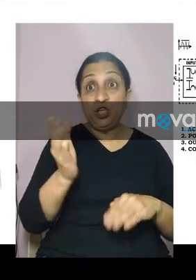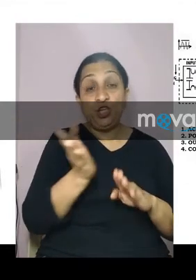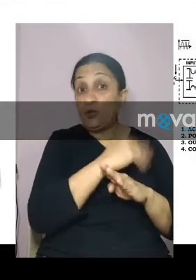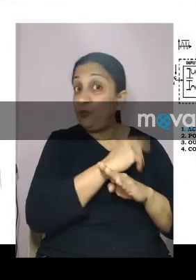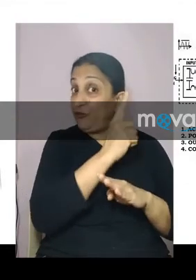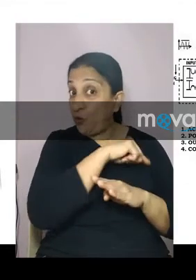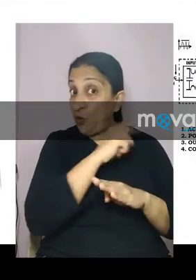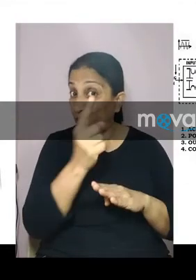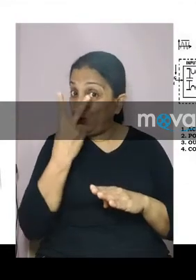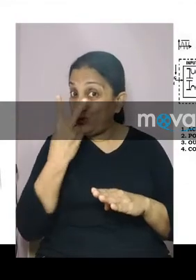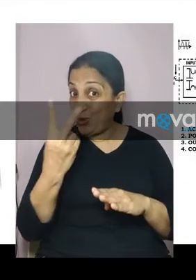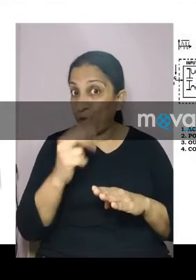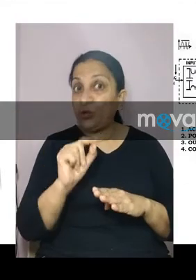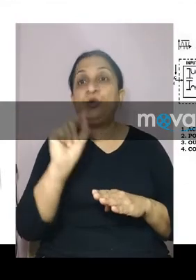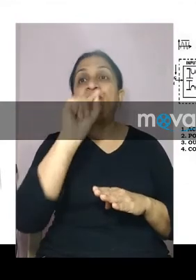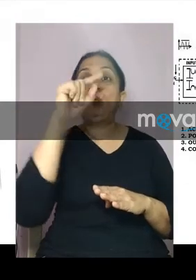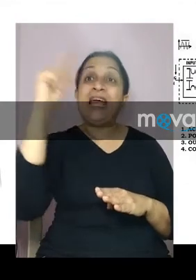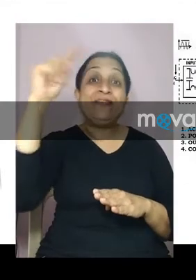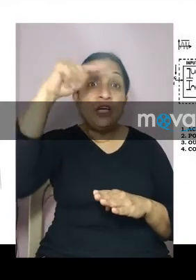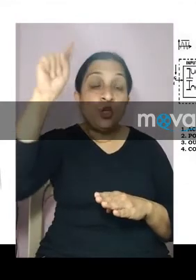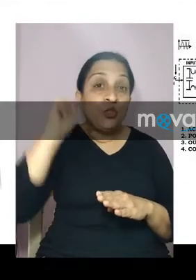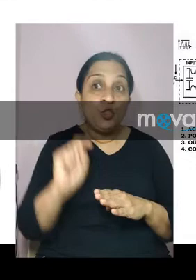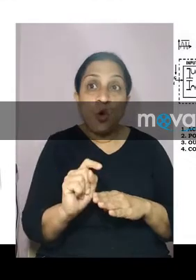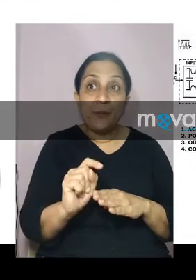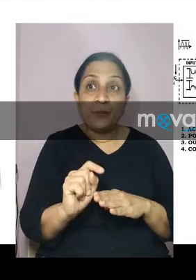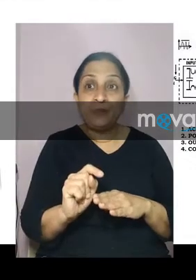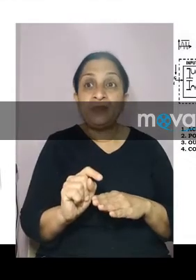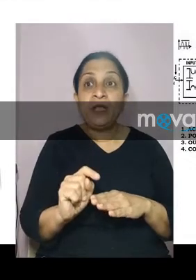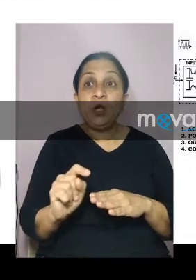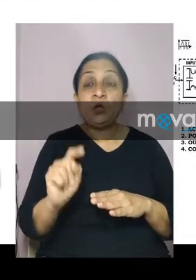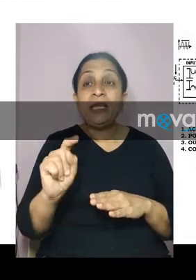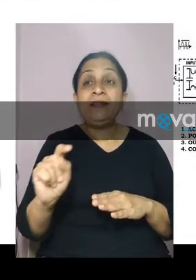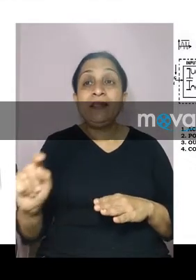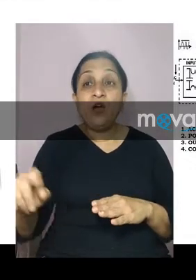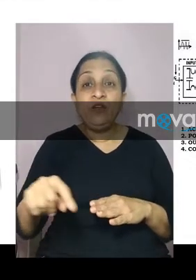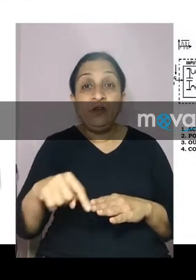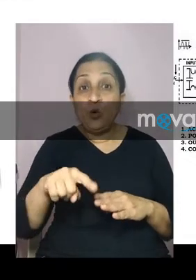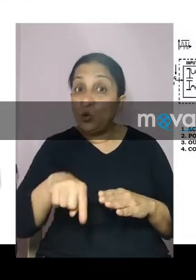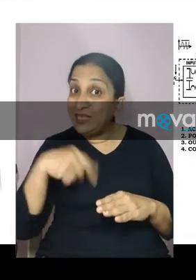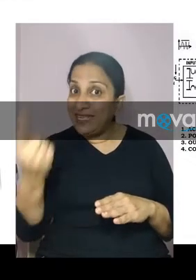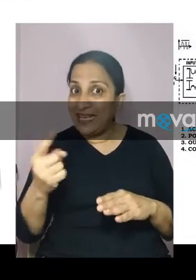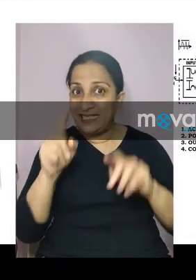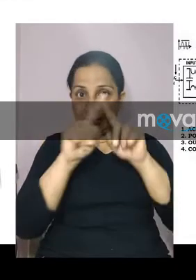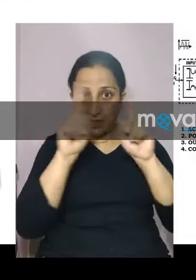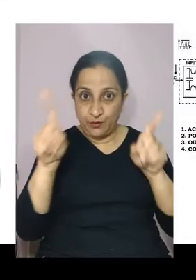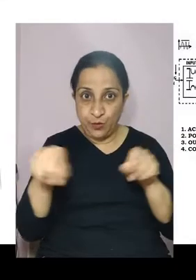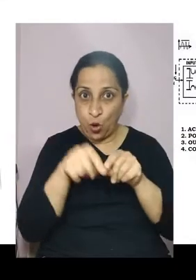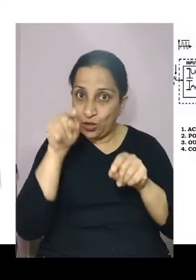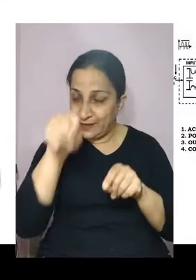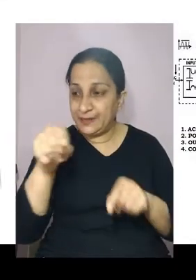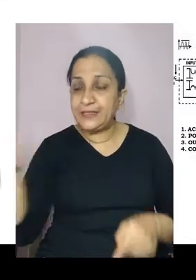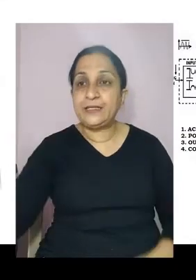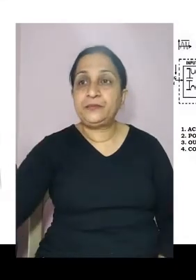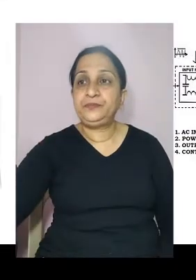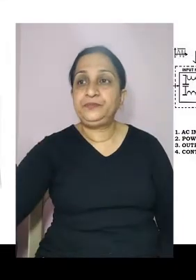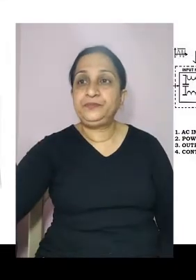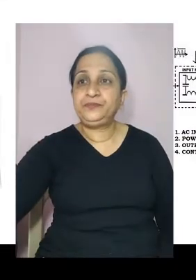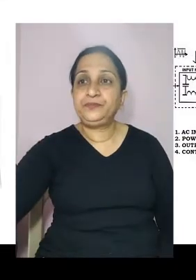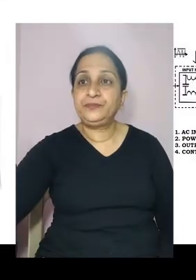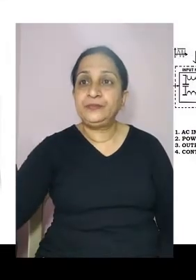switch. Before you saw, you have to write that on the top. Okay, now we will go to the next block in